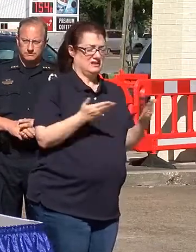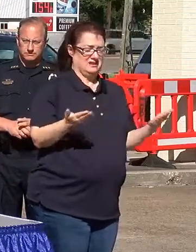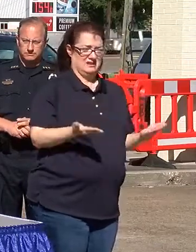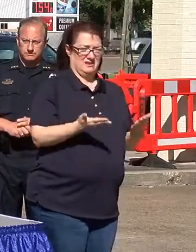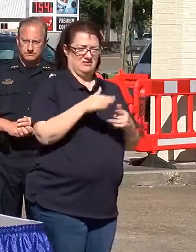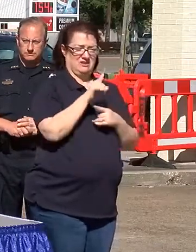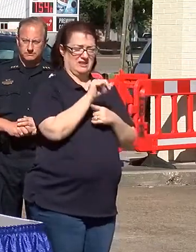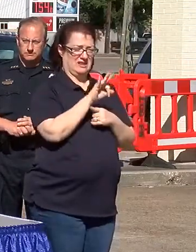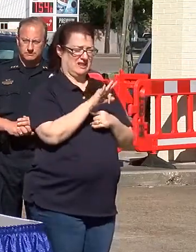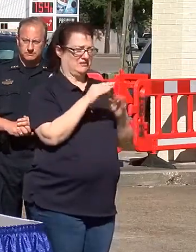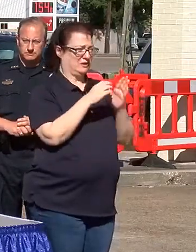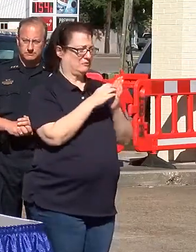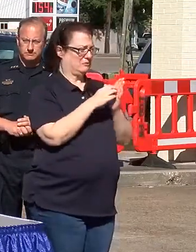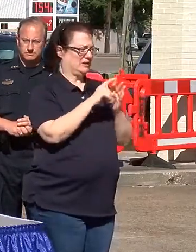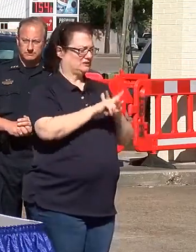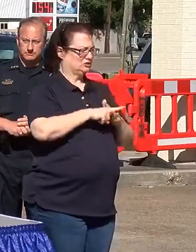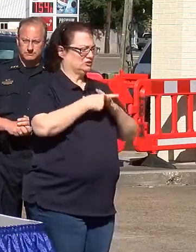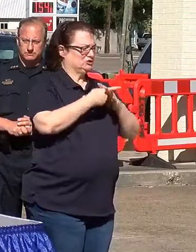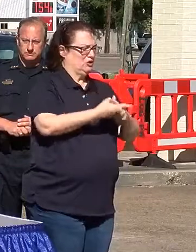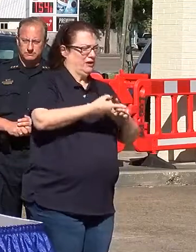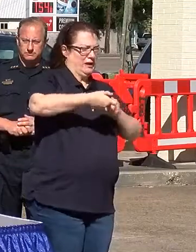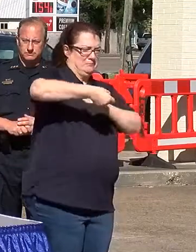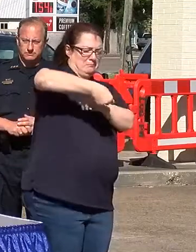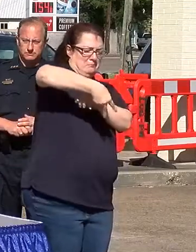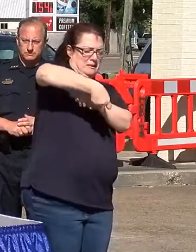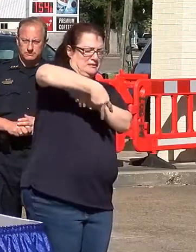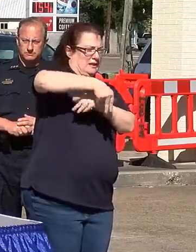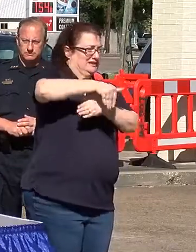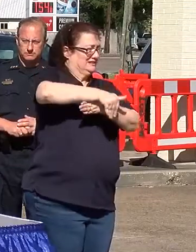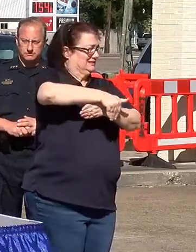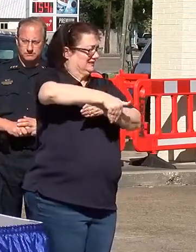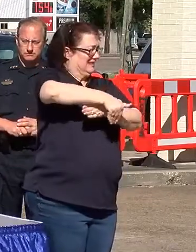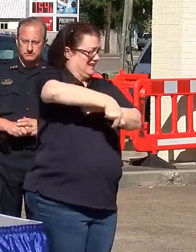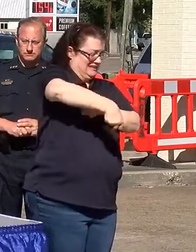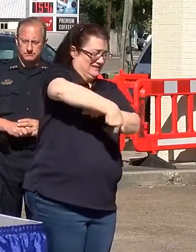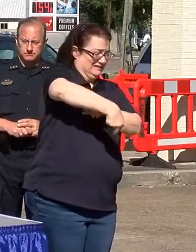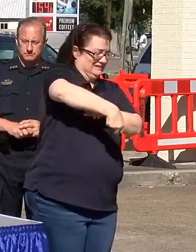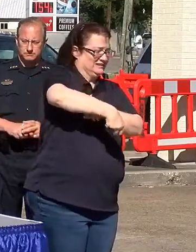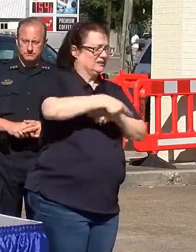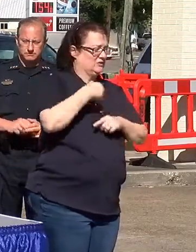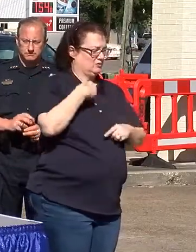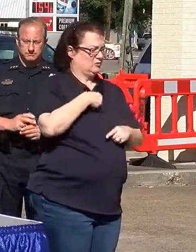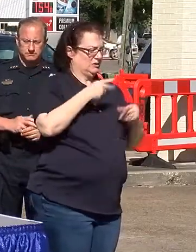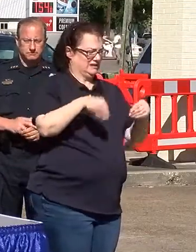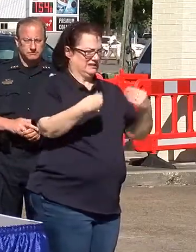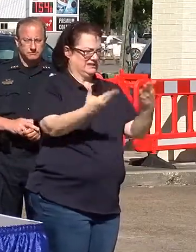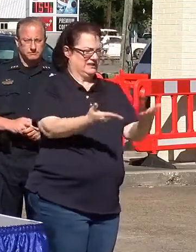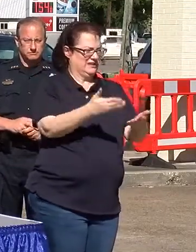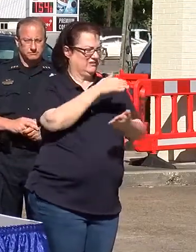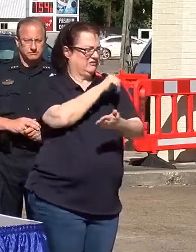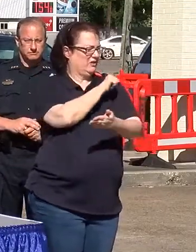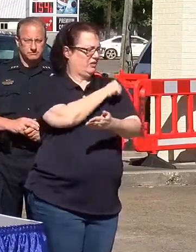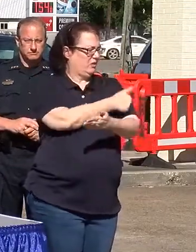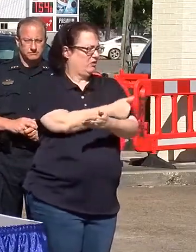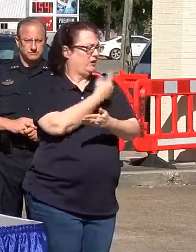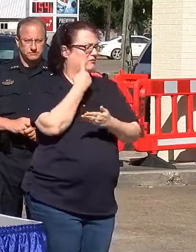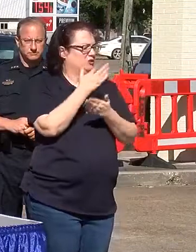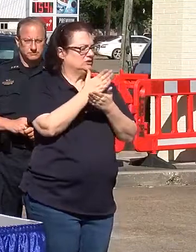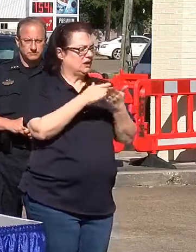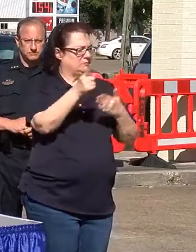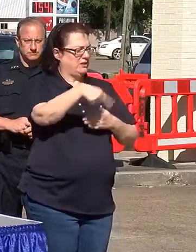Parish, effective midnight tonight, we are authorizing these businesses to be open and to